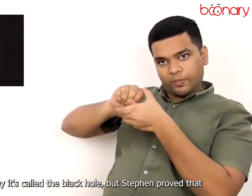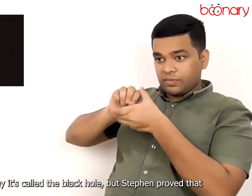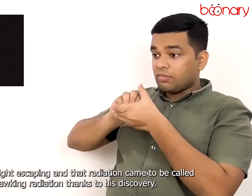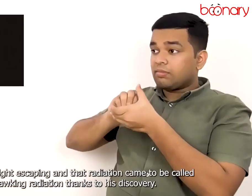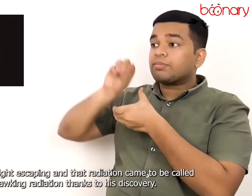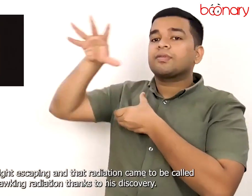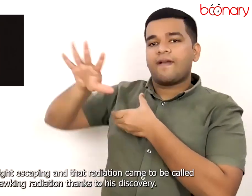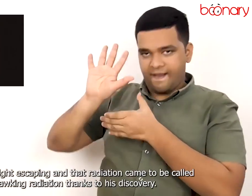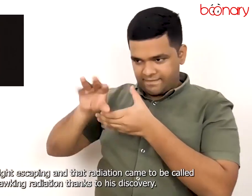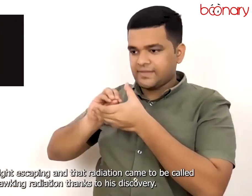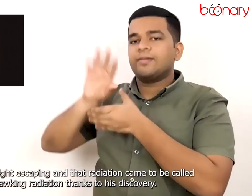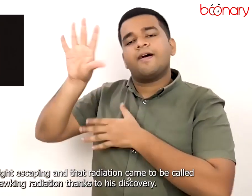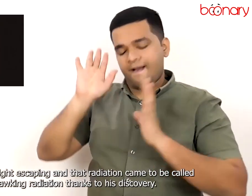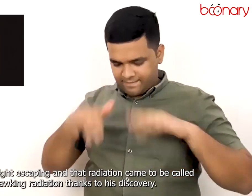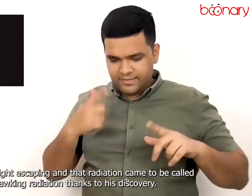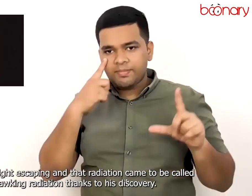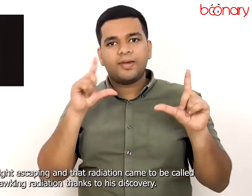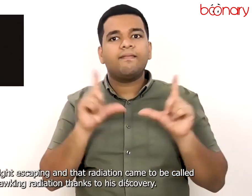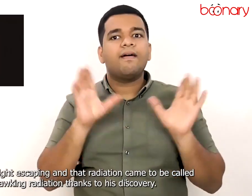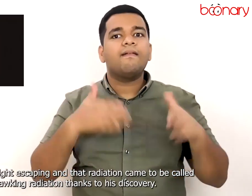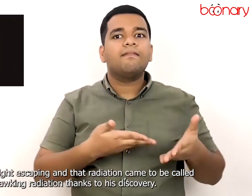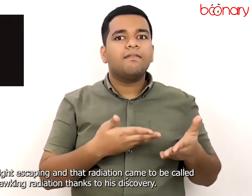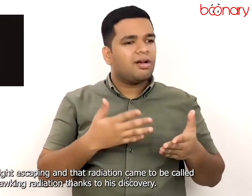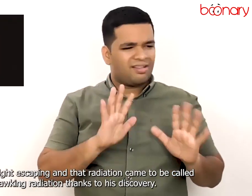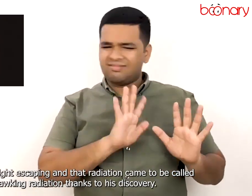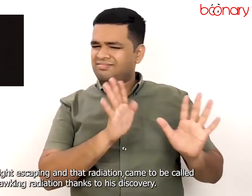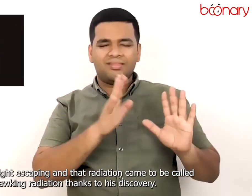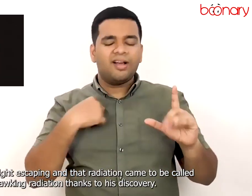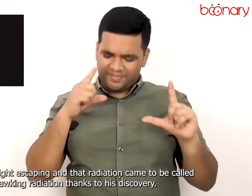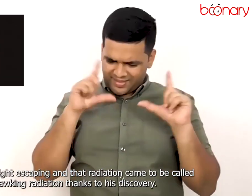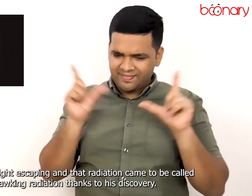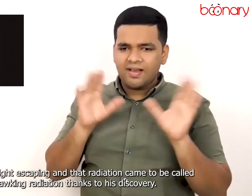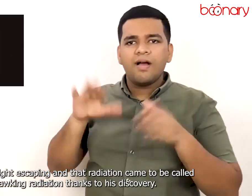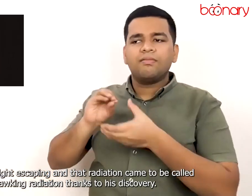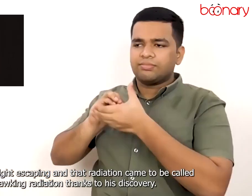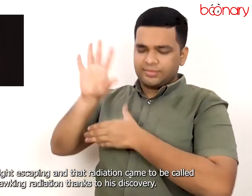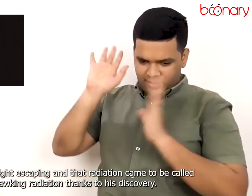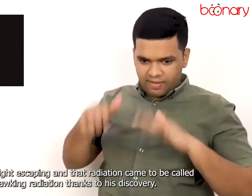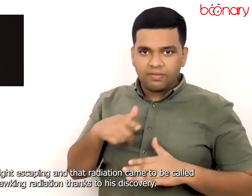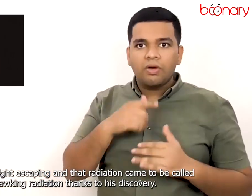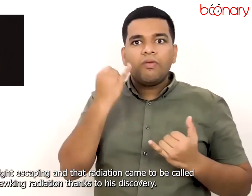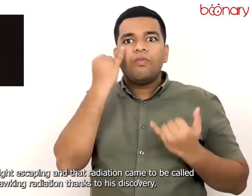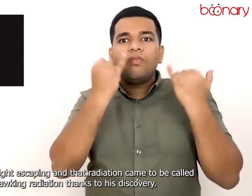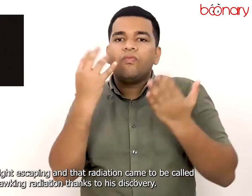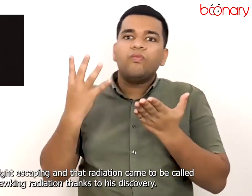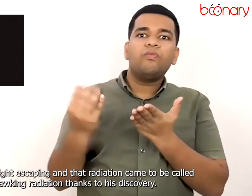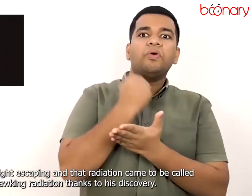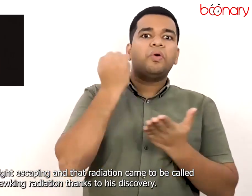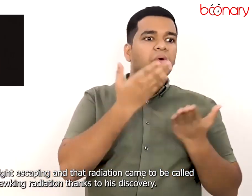that there was light escaping, and that radiation came to be called Hawking